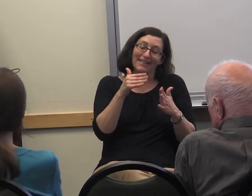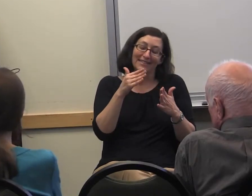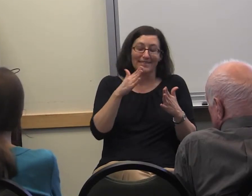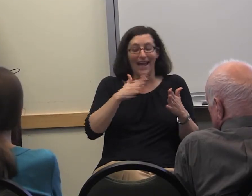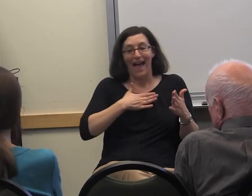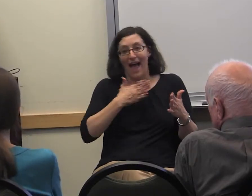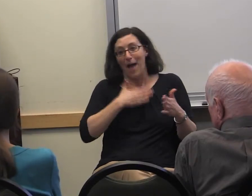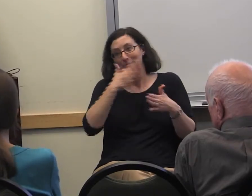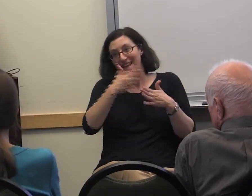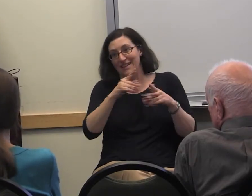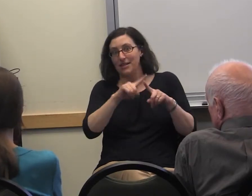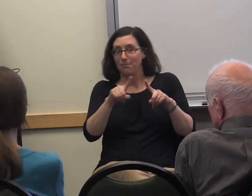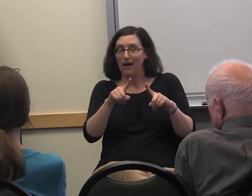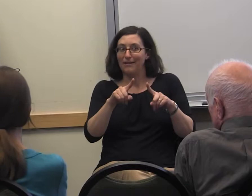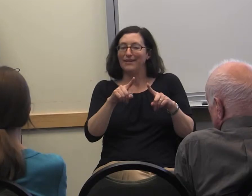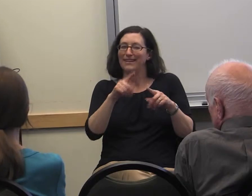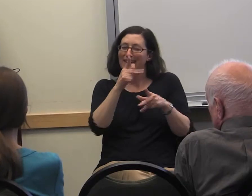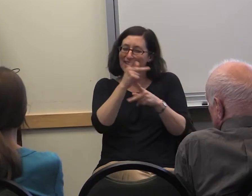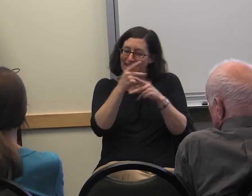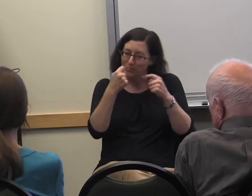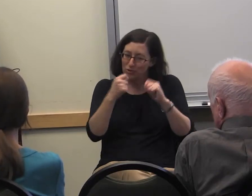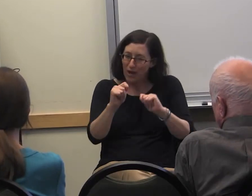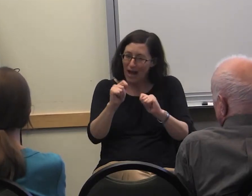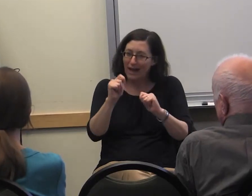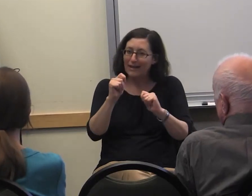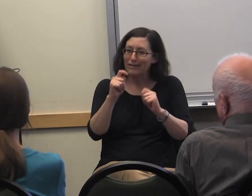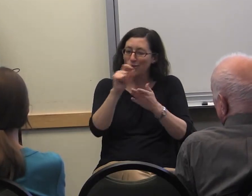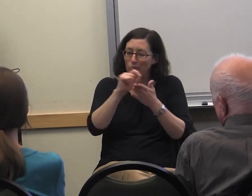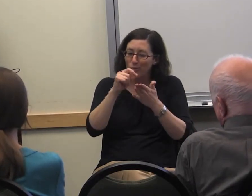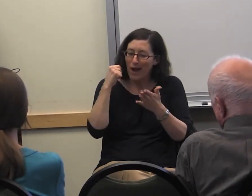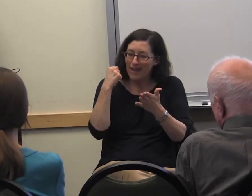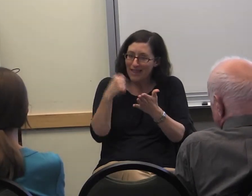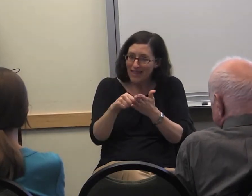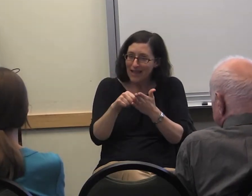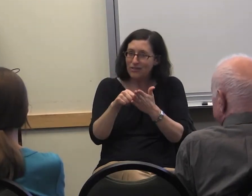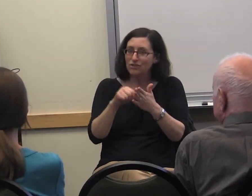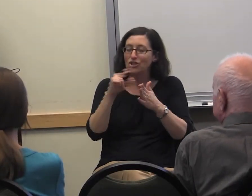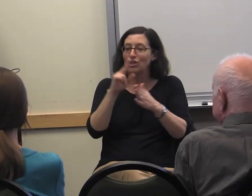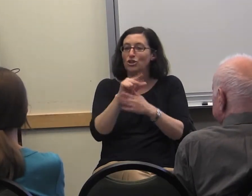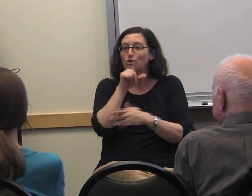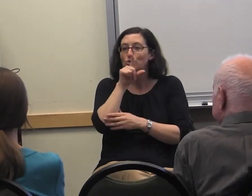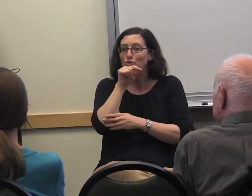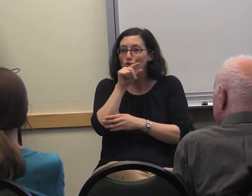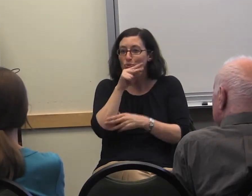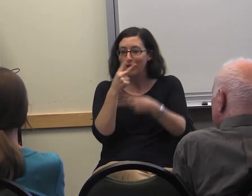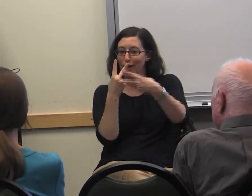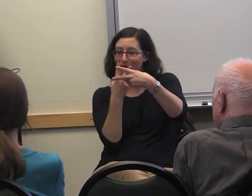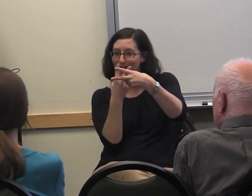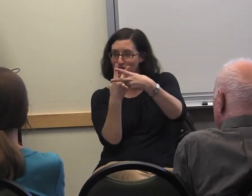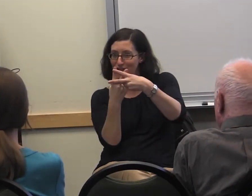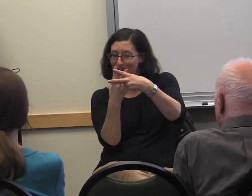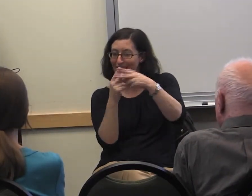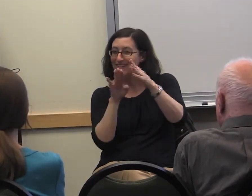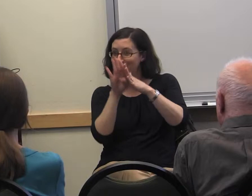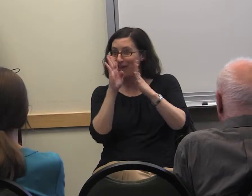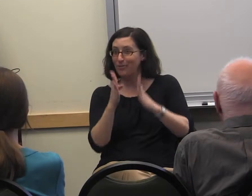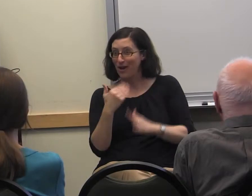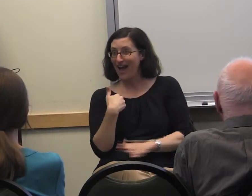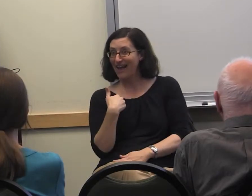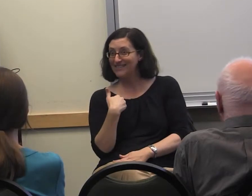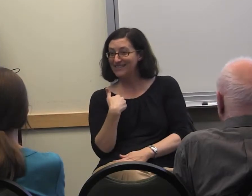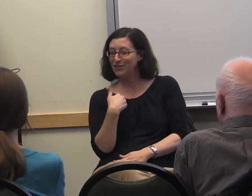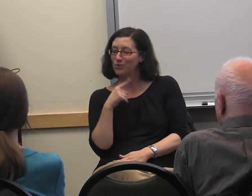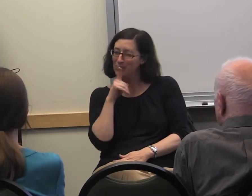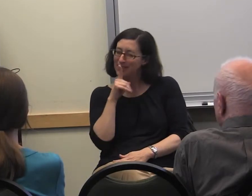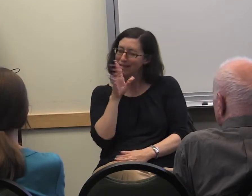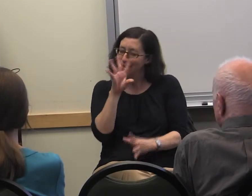keep trying, write letters, get your friends to write letters, use the Twitter hashtag that the developer has, really engage with